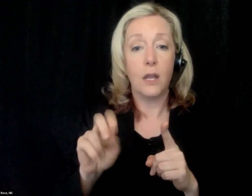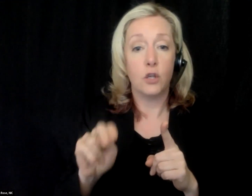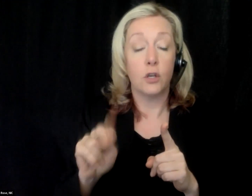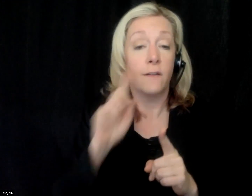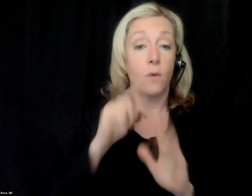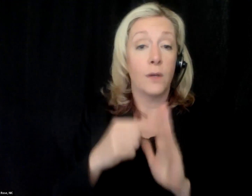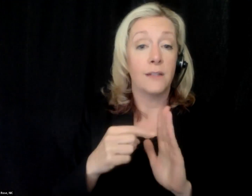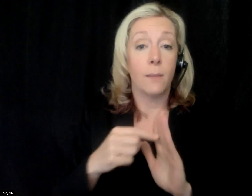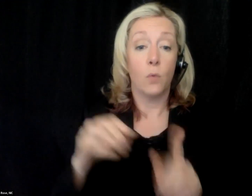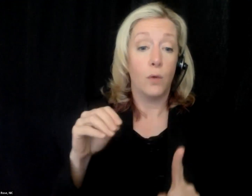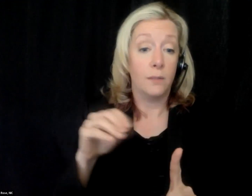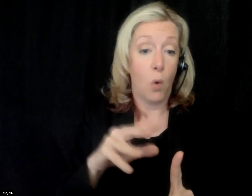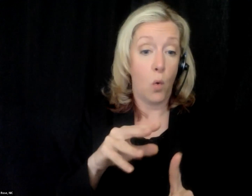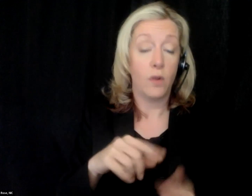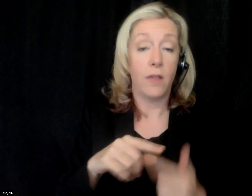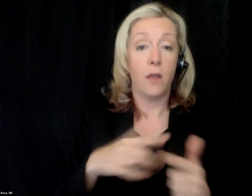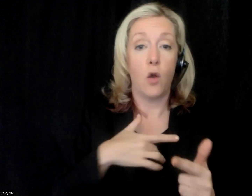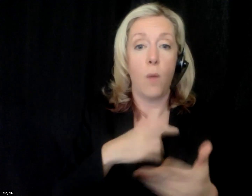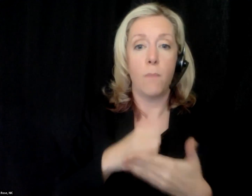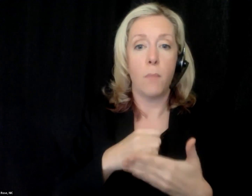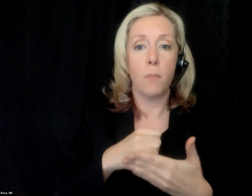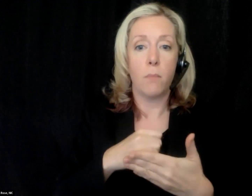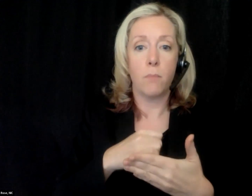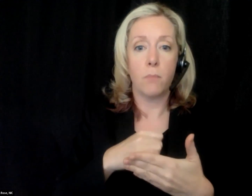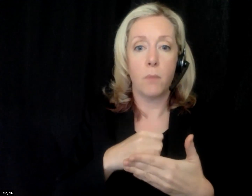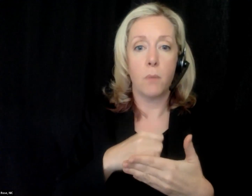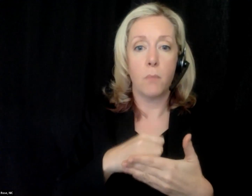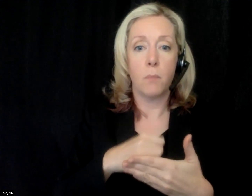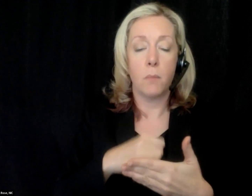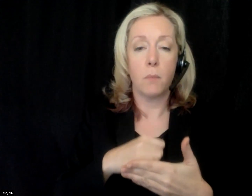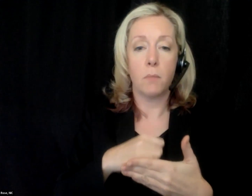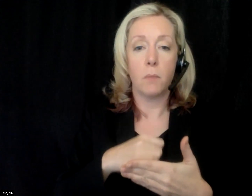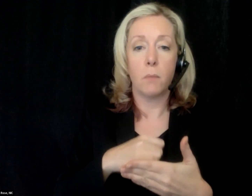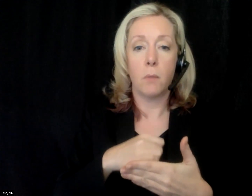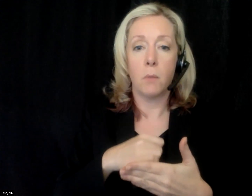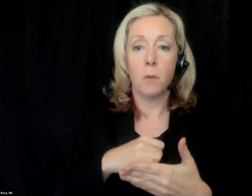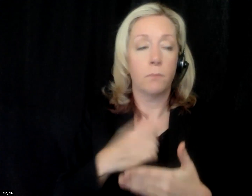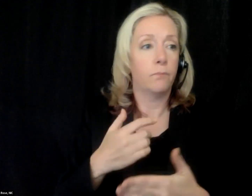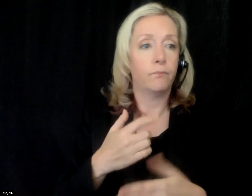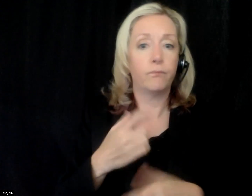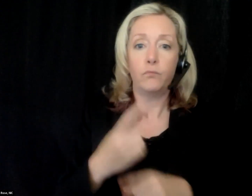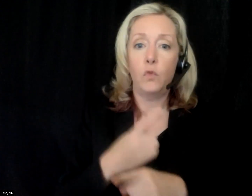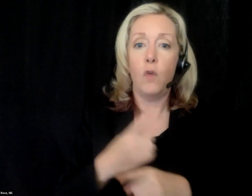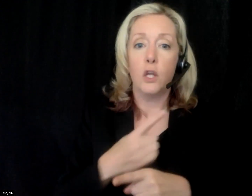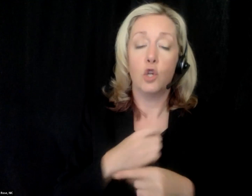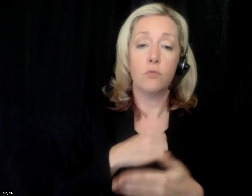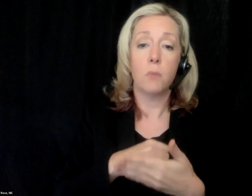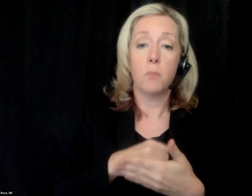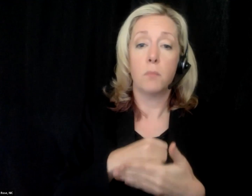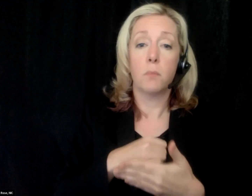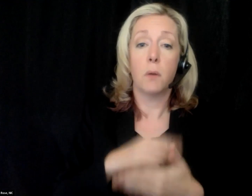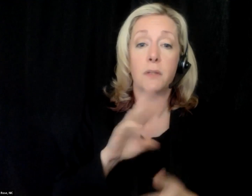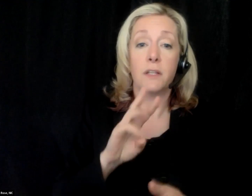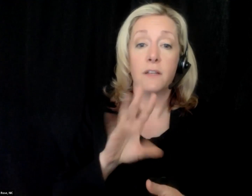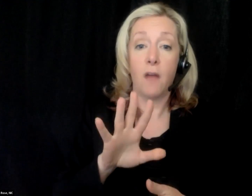quite easily. And they're just sitting there, and their heart beats about 65 beats per minute. We turn on the radiation from a